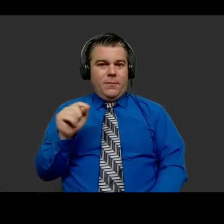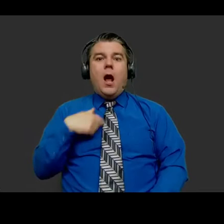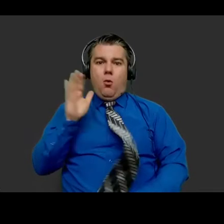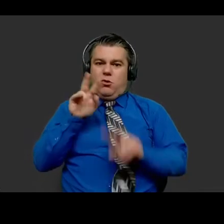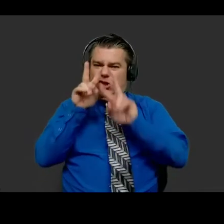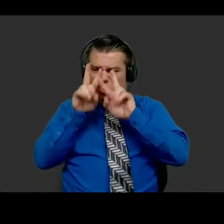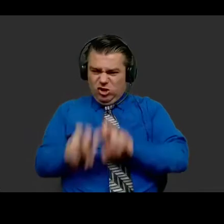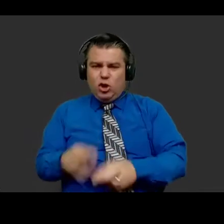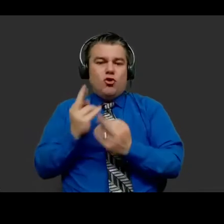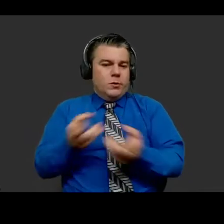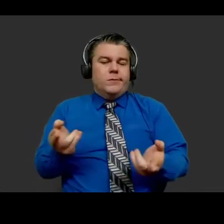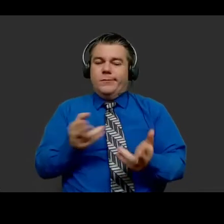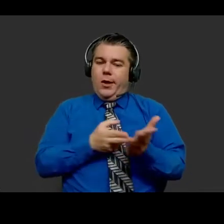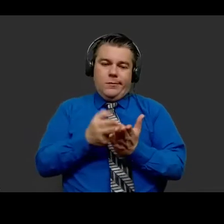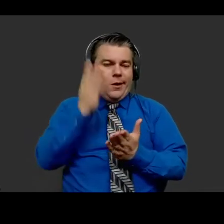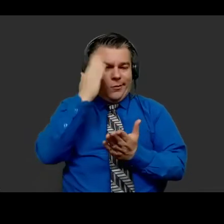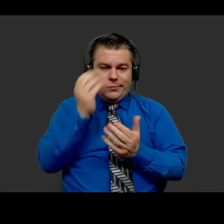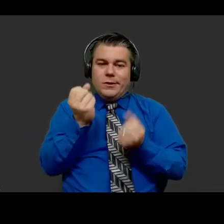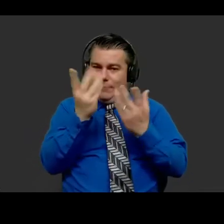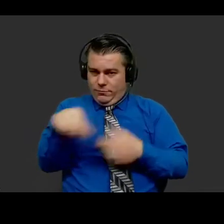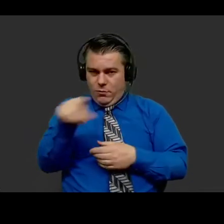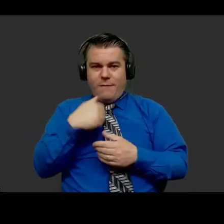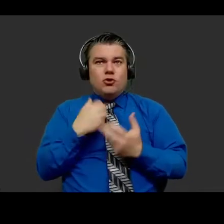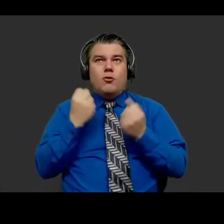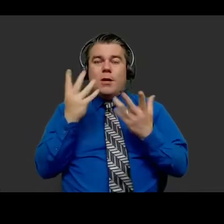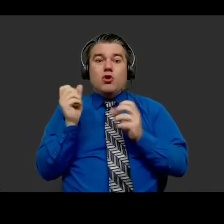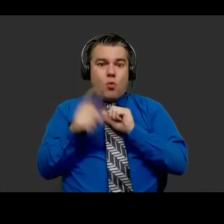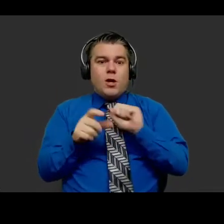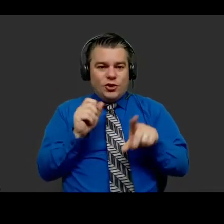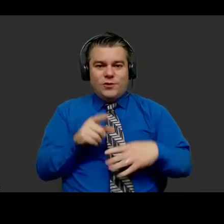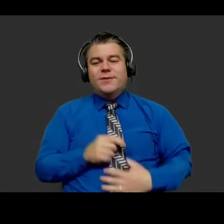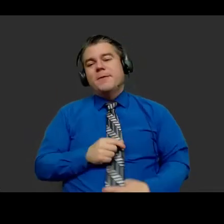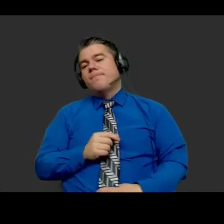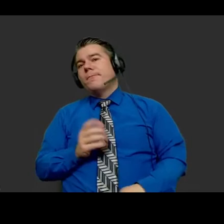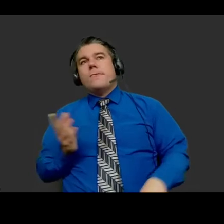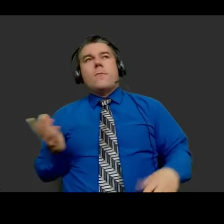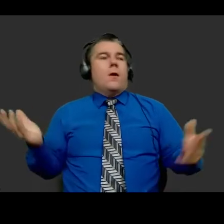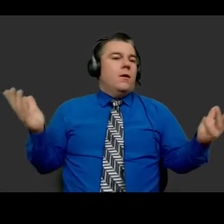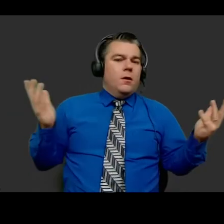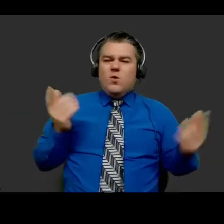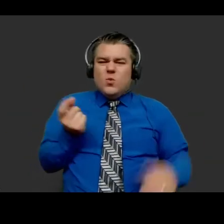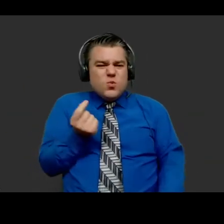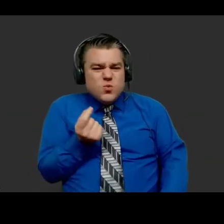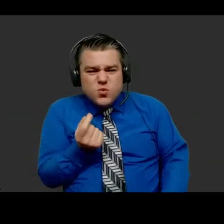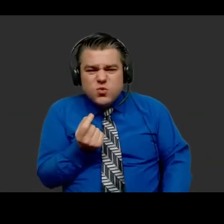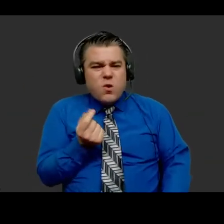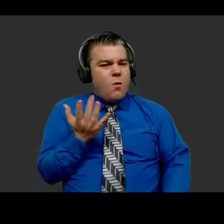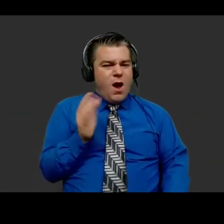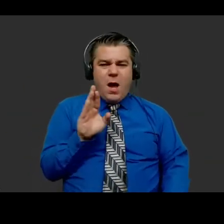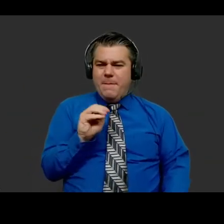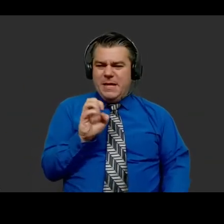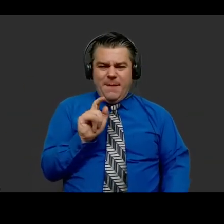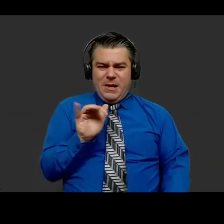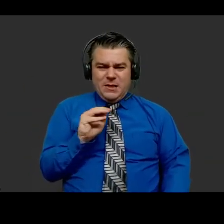honestly, I know so many have so many questions, right? Okay, what is this? Why a metabolism reset? What is